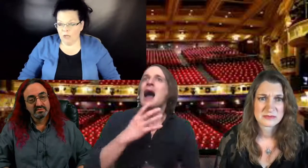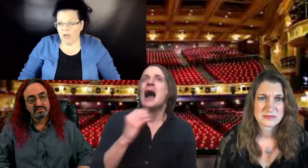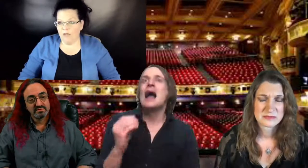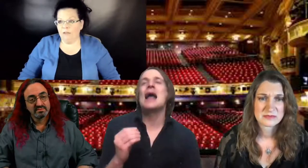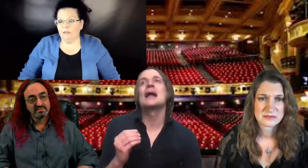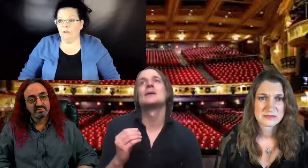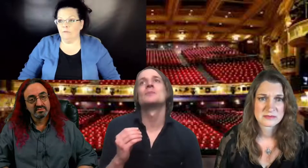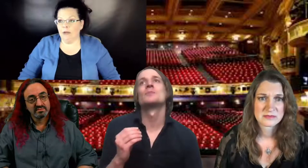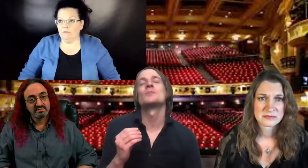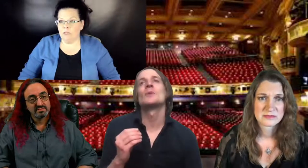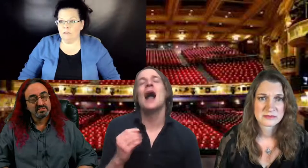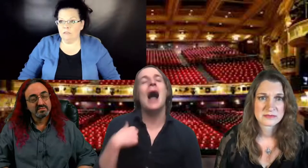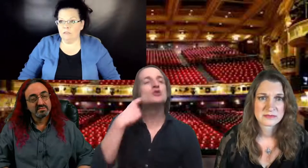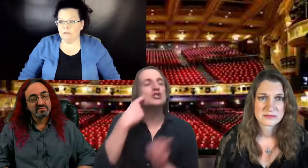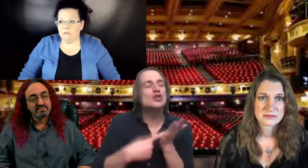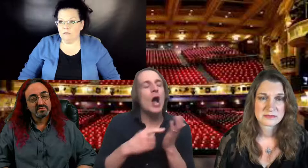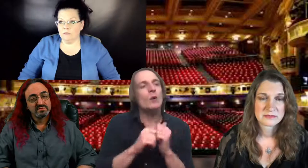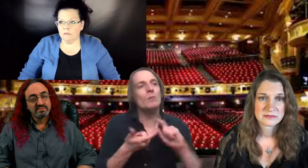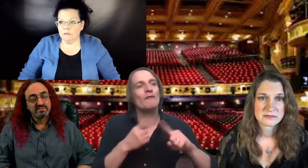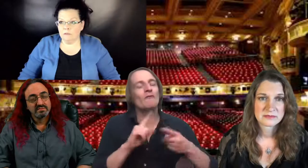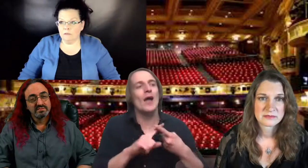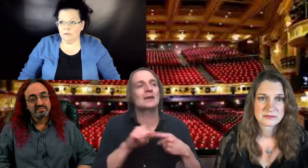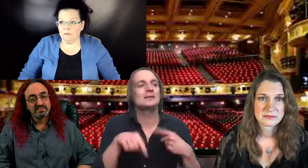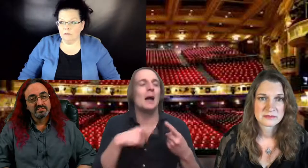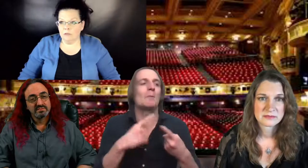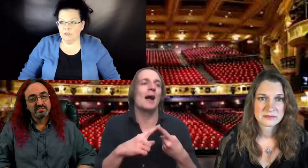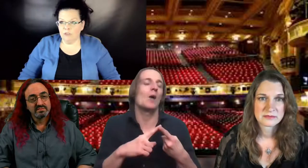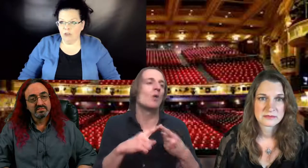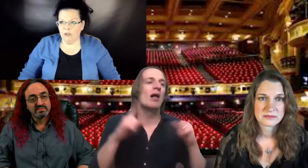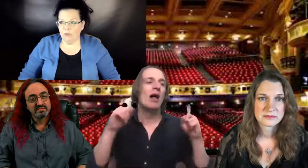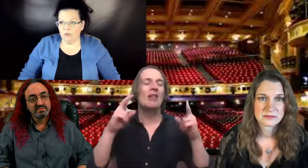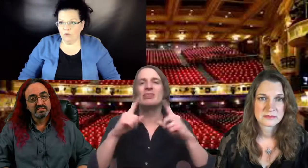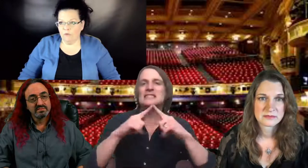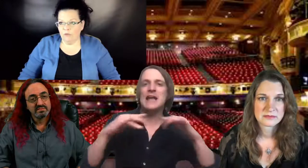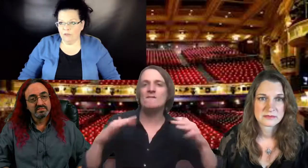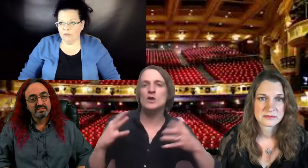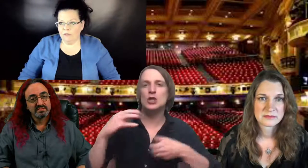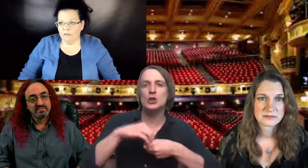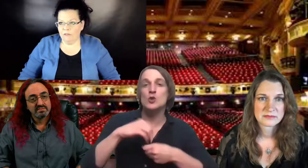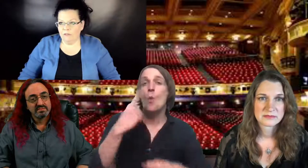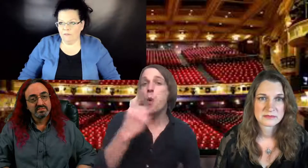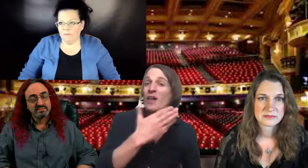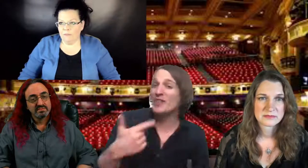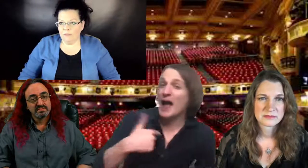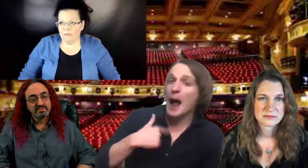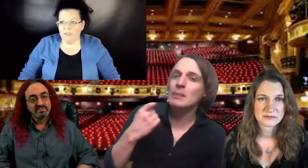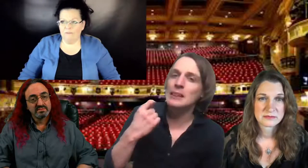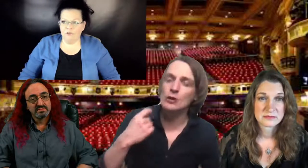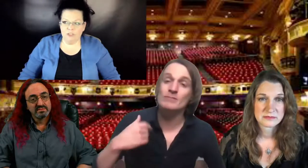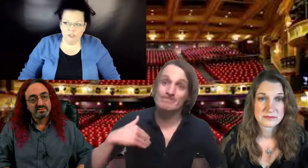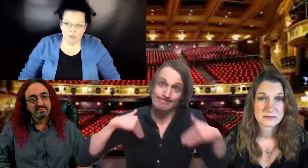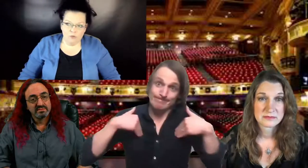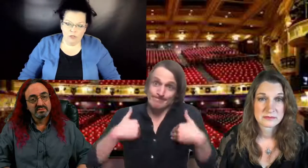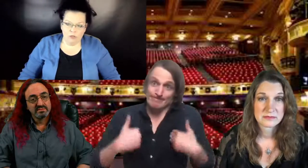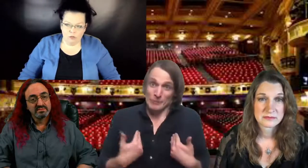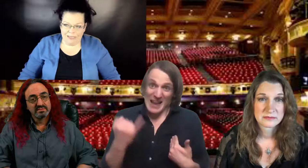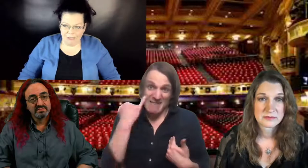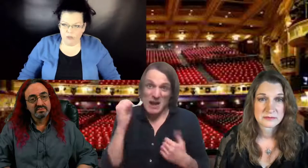what's going on around us. I was just talking with one friend, the diverse